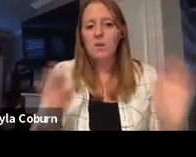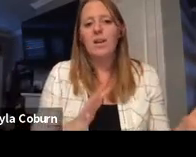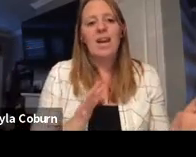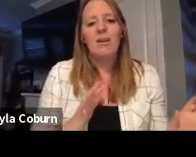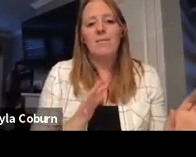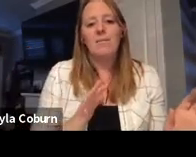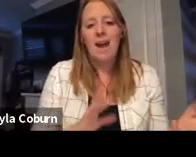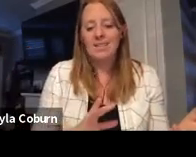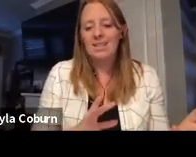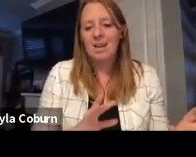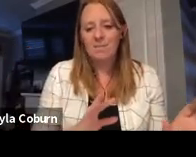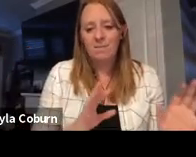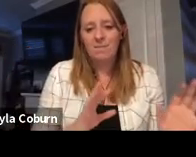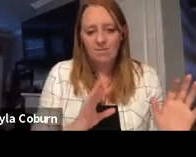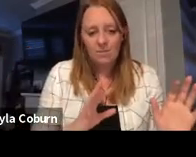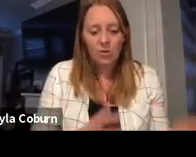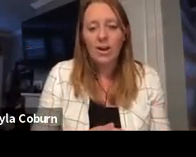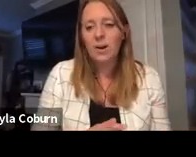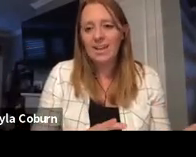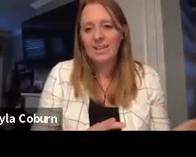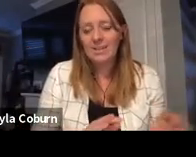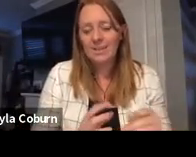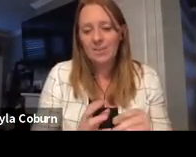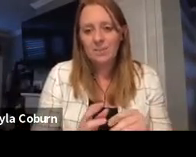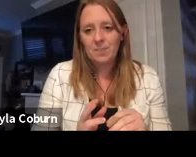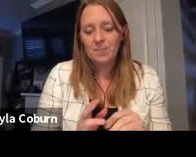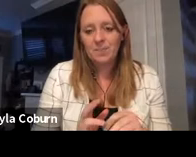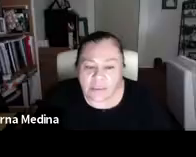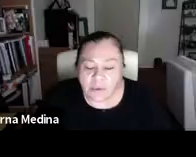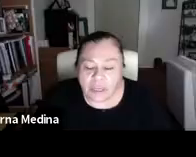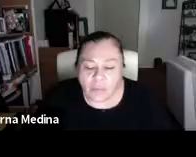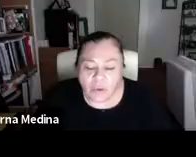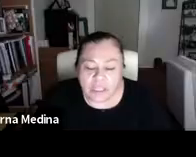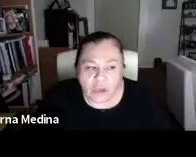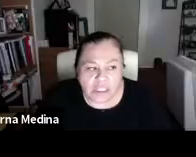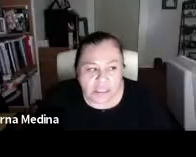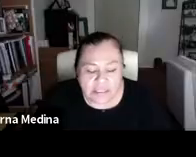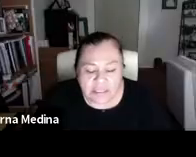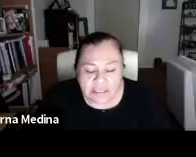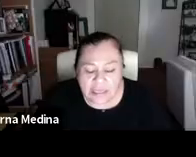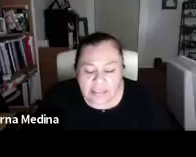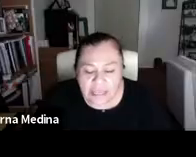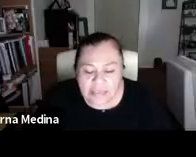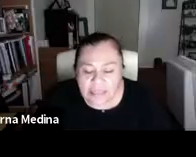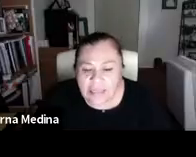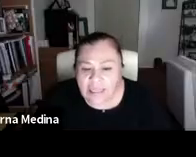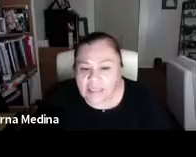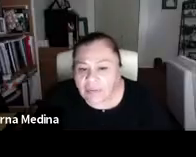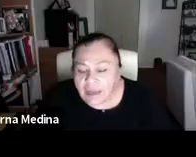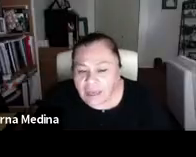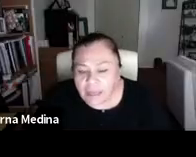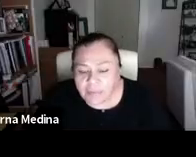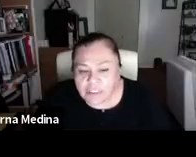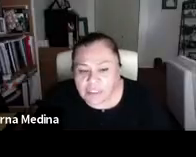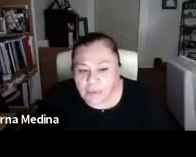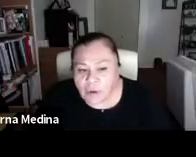to communicate back to them right away. Si, por ejemplo, el niño les hace la seña de